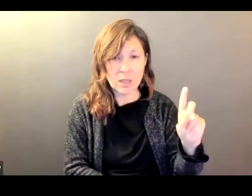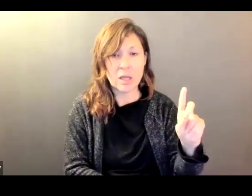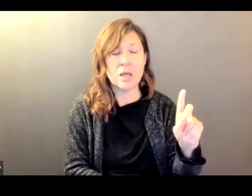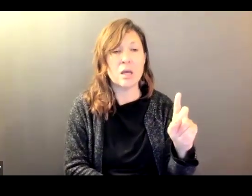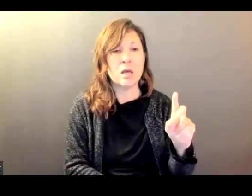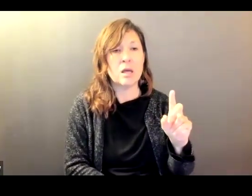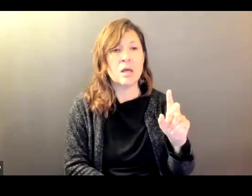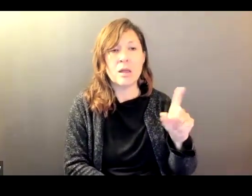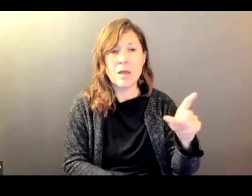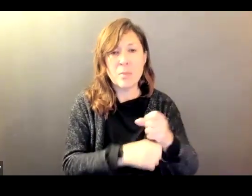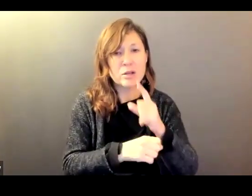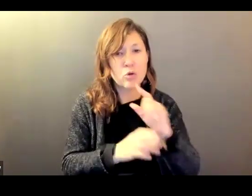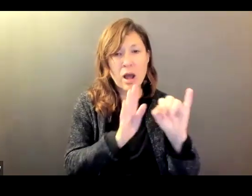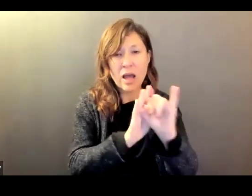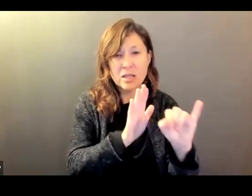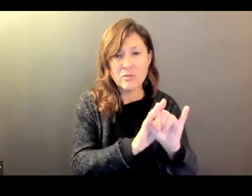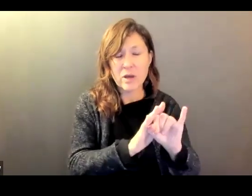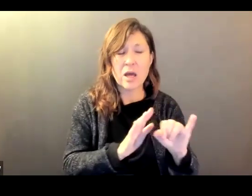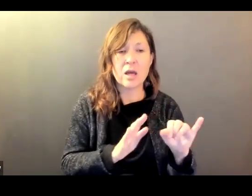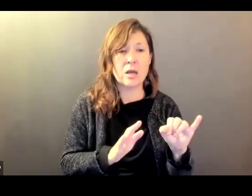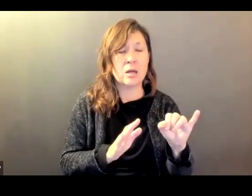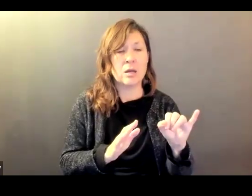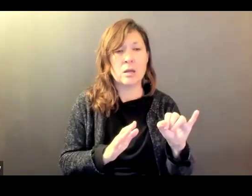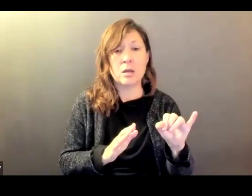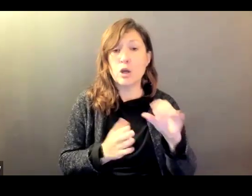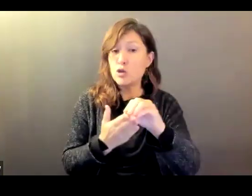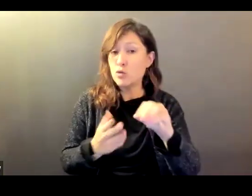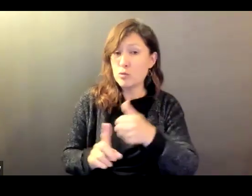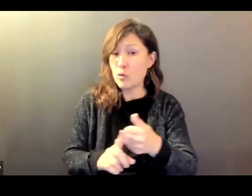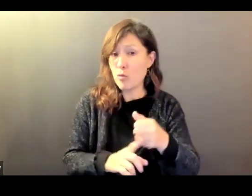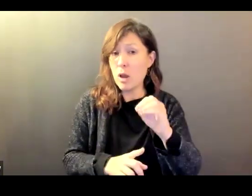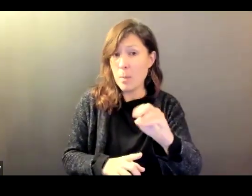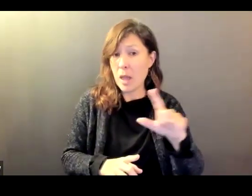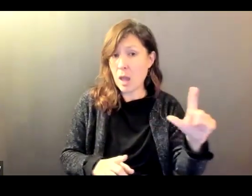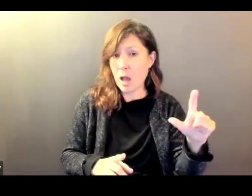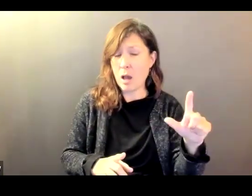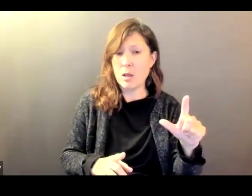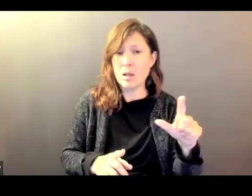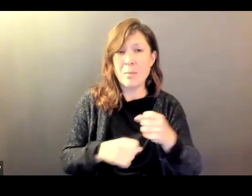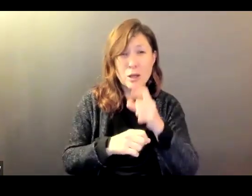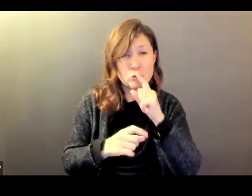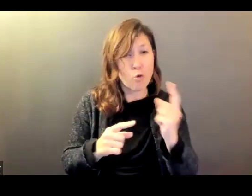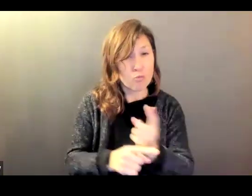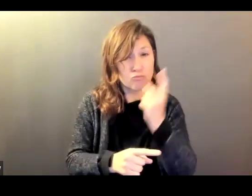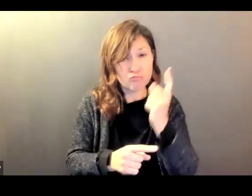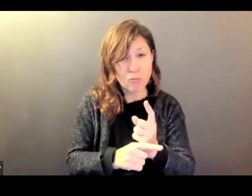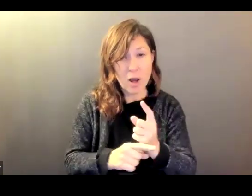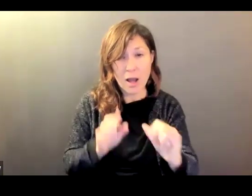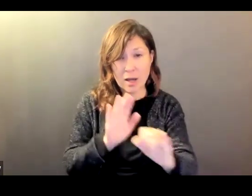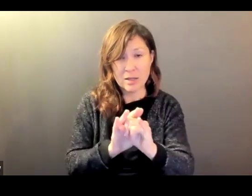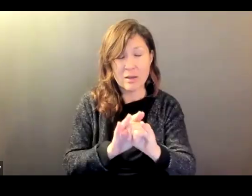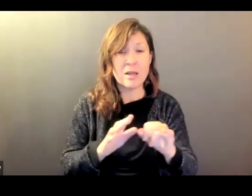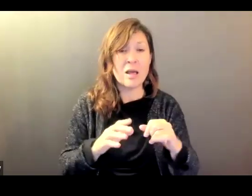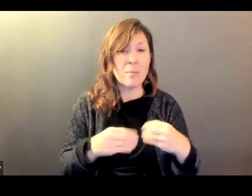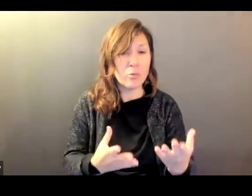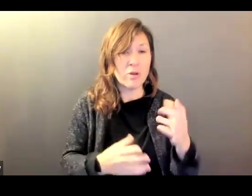why students who are multilingual learners and what can we do proactively to make sure that we provide least restrictive environment